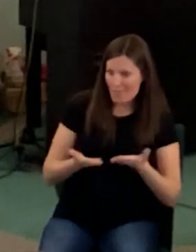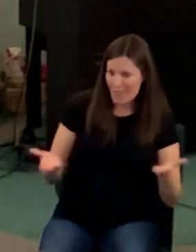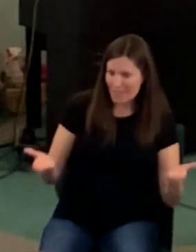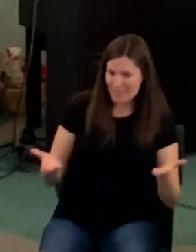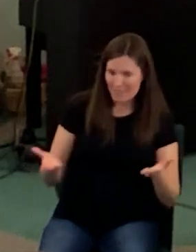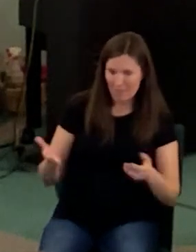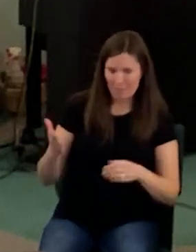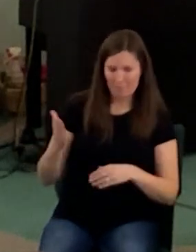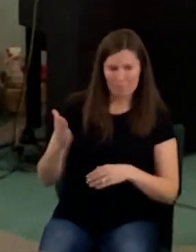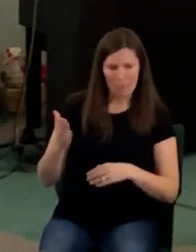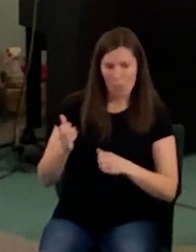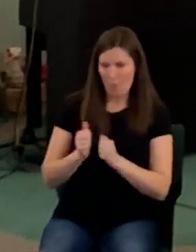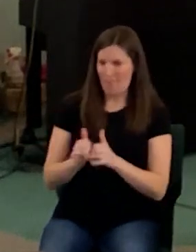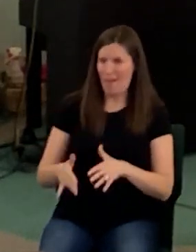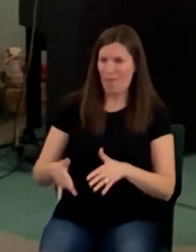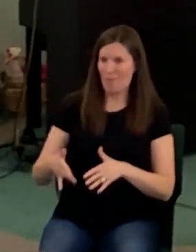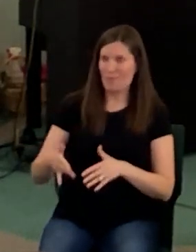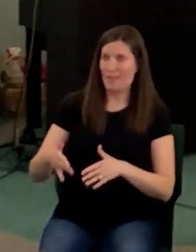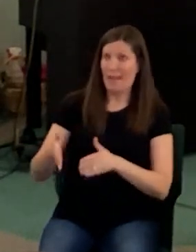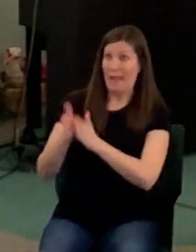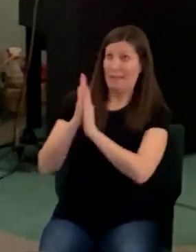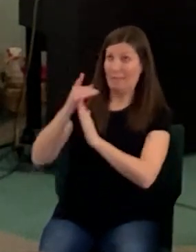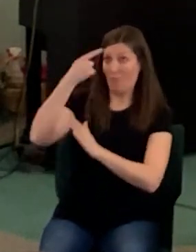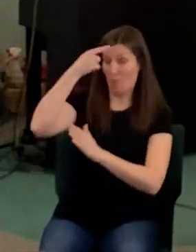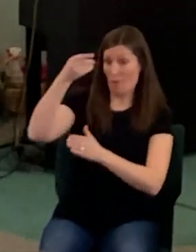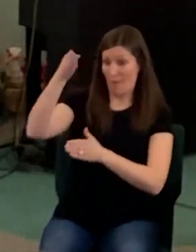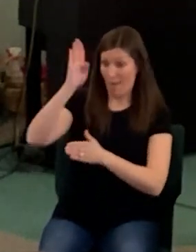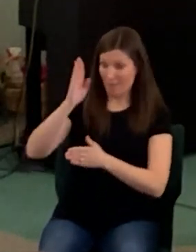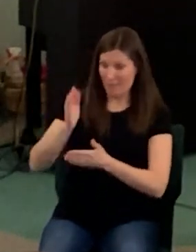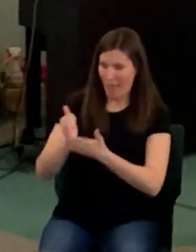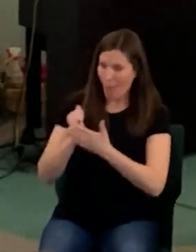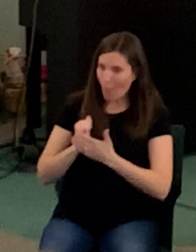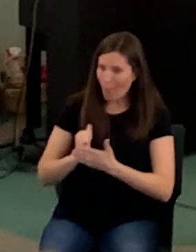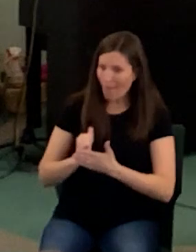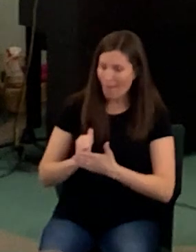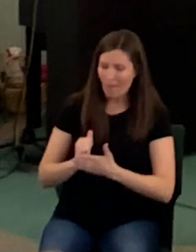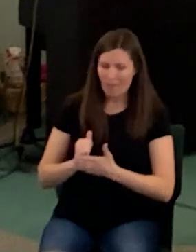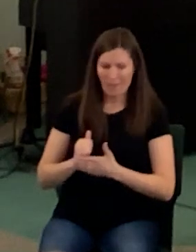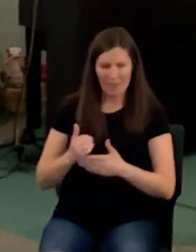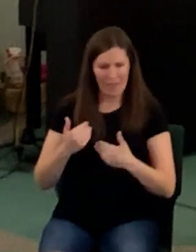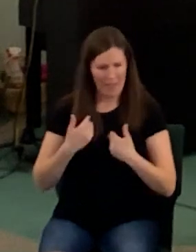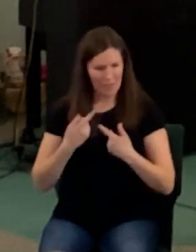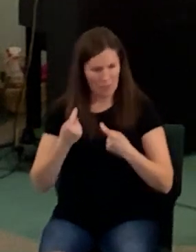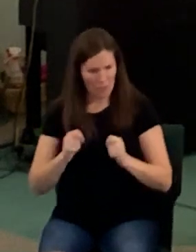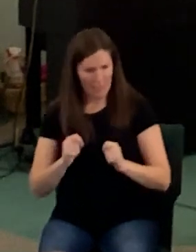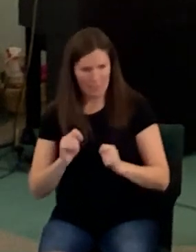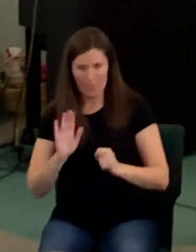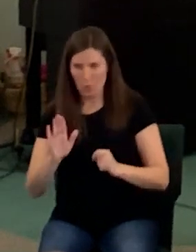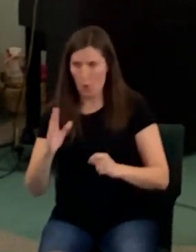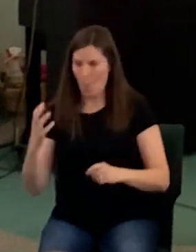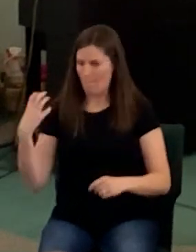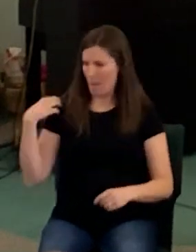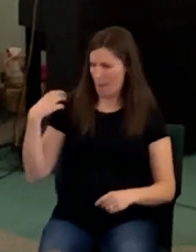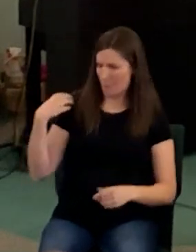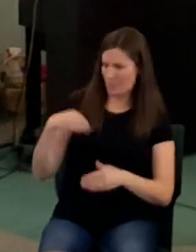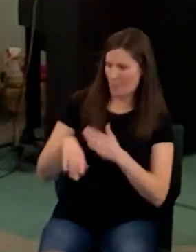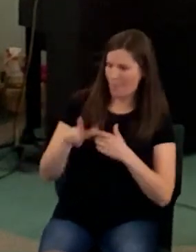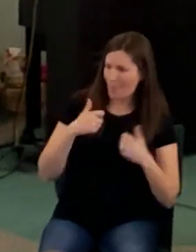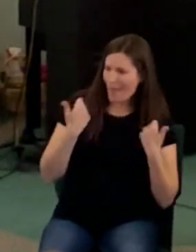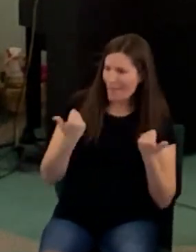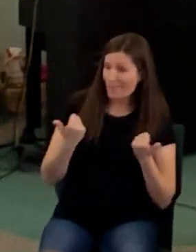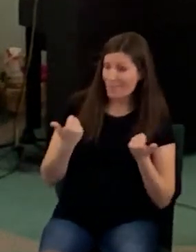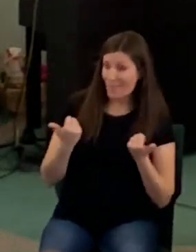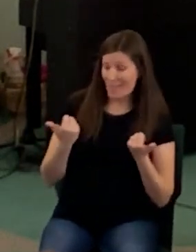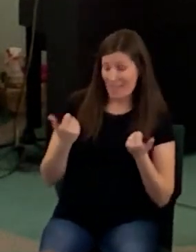without asking for God's help? Have you tried to be your own boss in life? And how did that work out